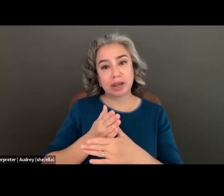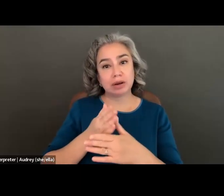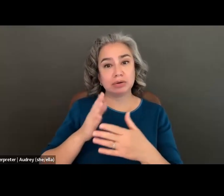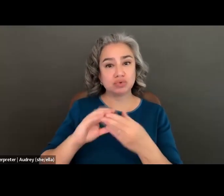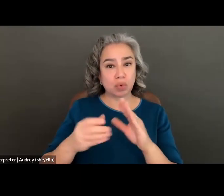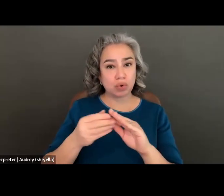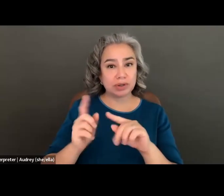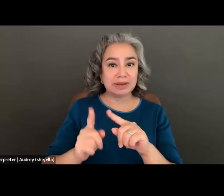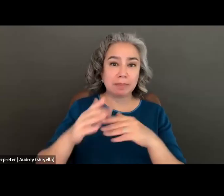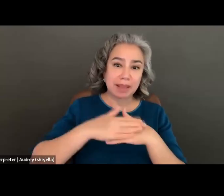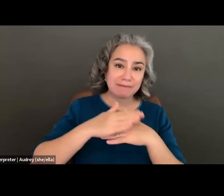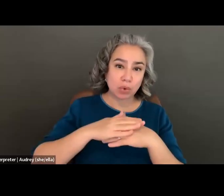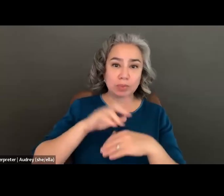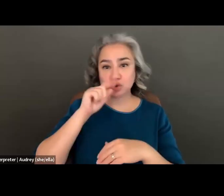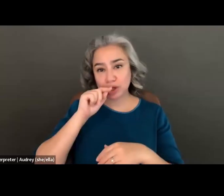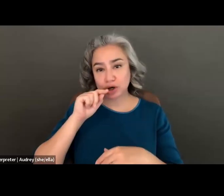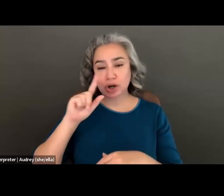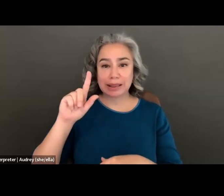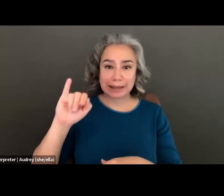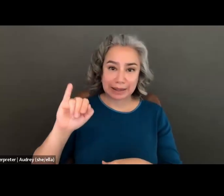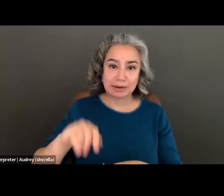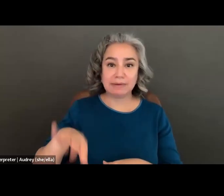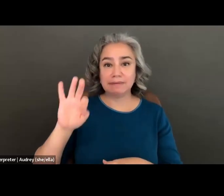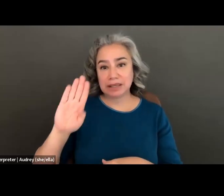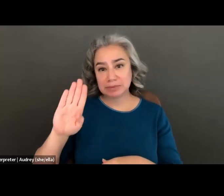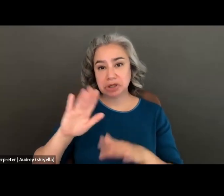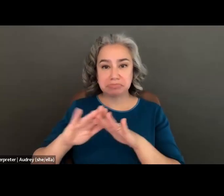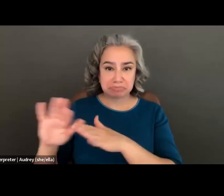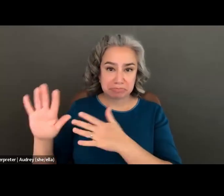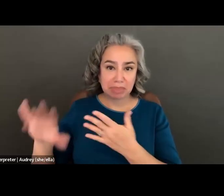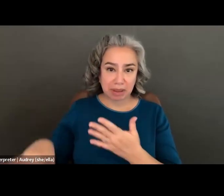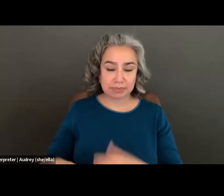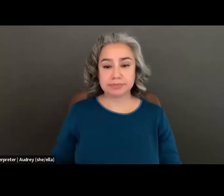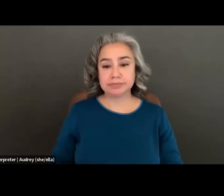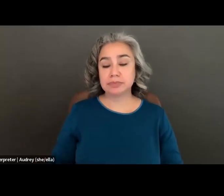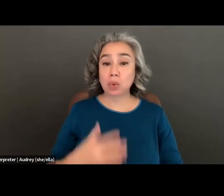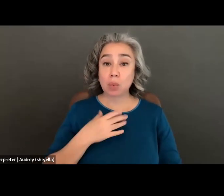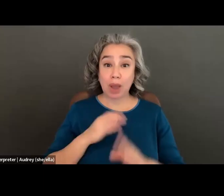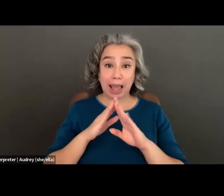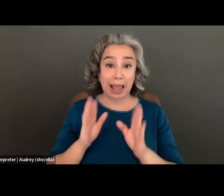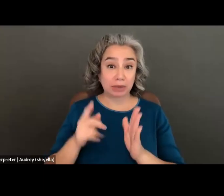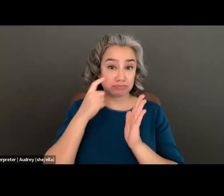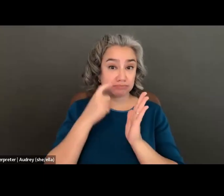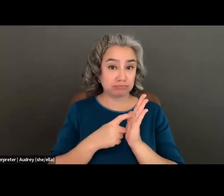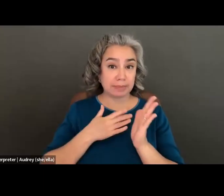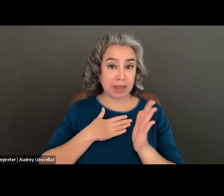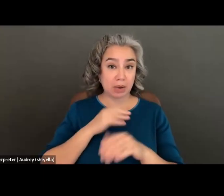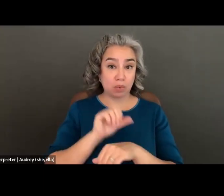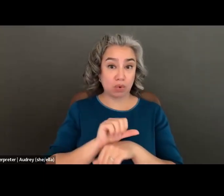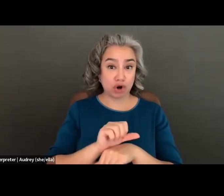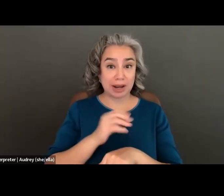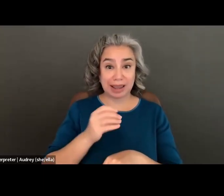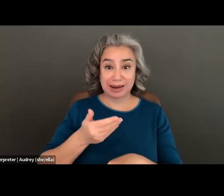such on Twitter, LinkedIn, Facebook, etc. The White House took notice of my work and